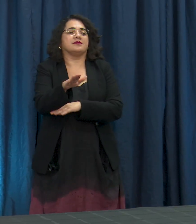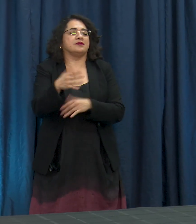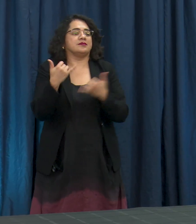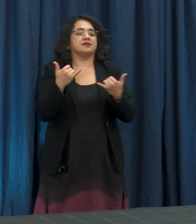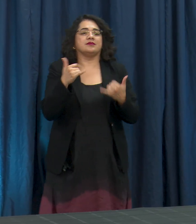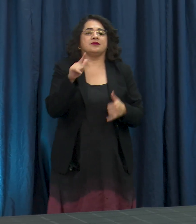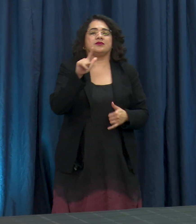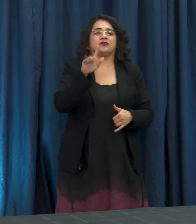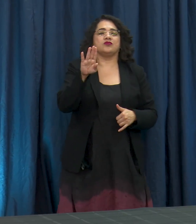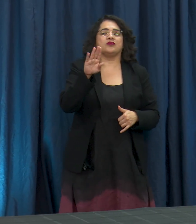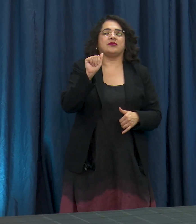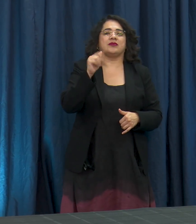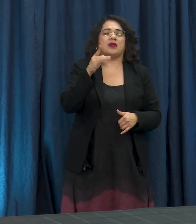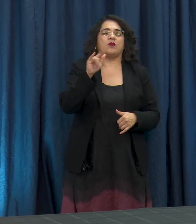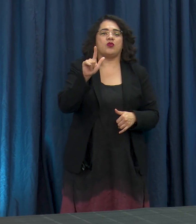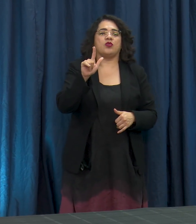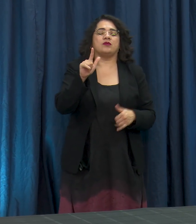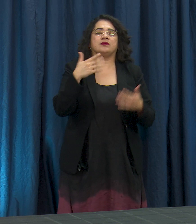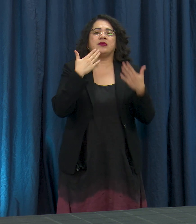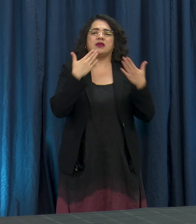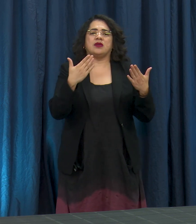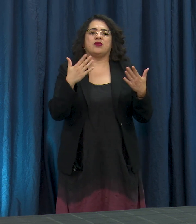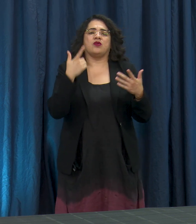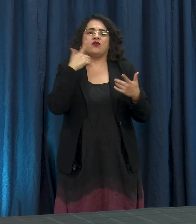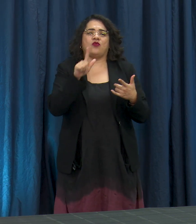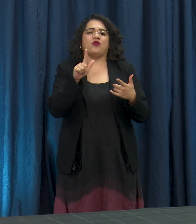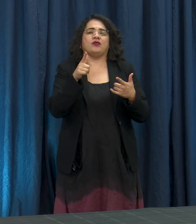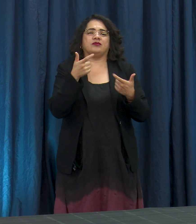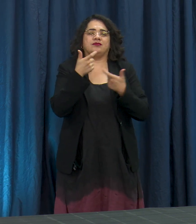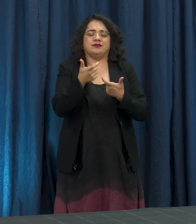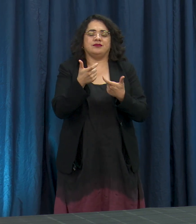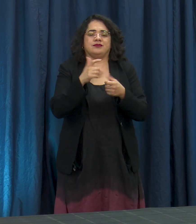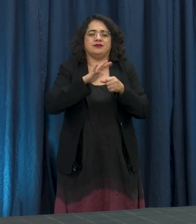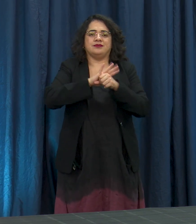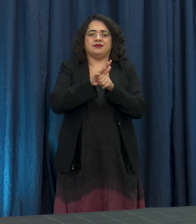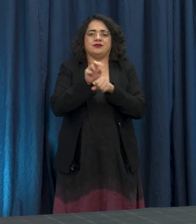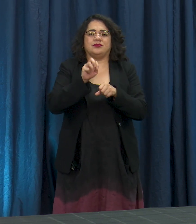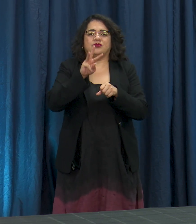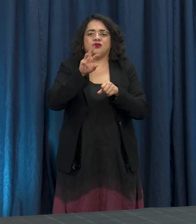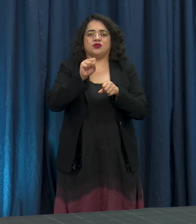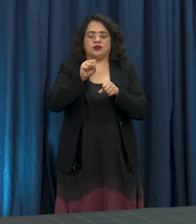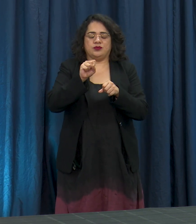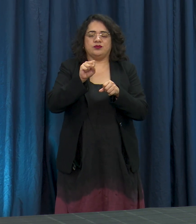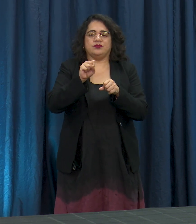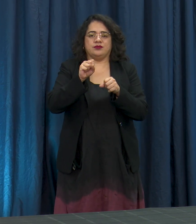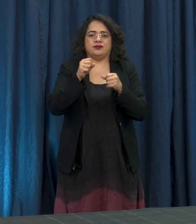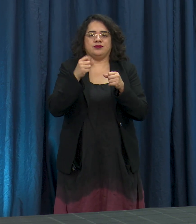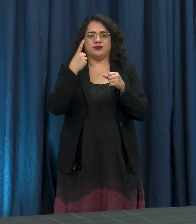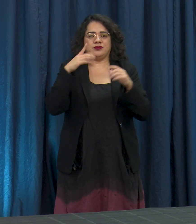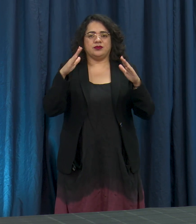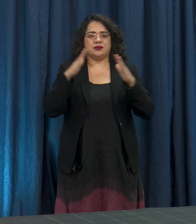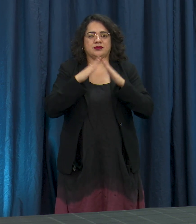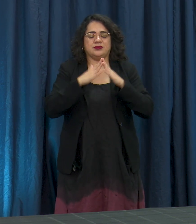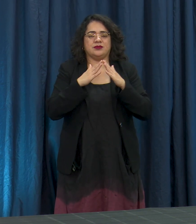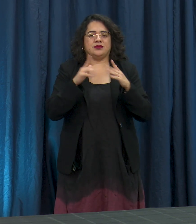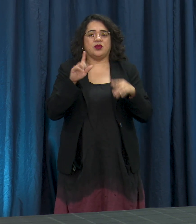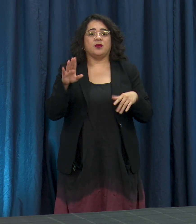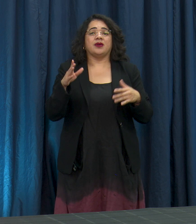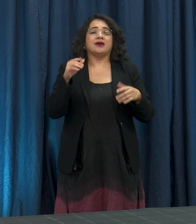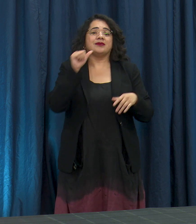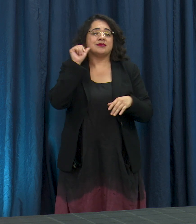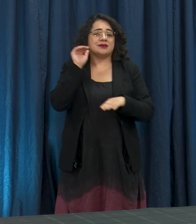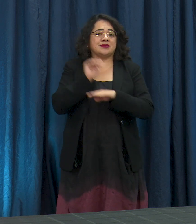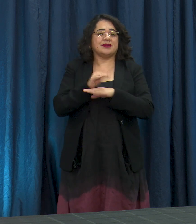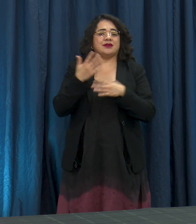Muchas gracias por estar con nosotros este día. Primero quiero reconocer que anoche comenzó Ramadán. A